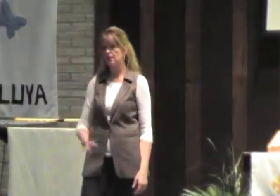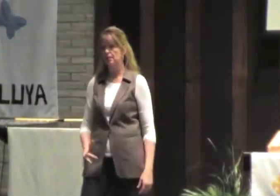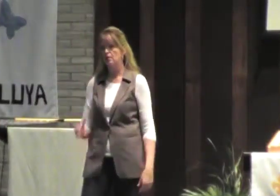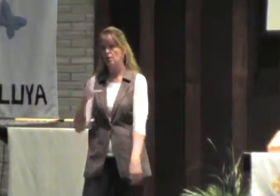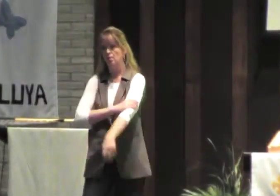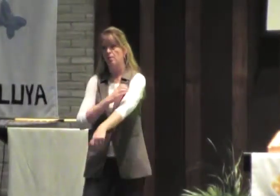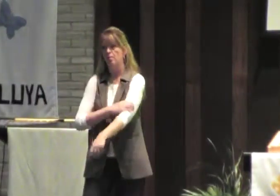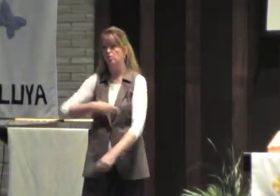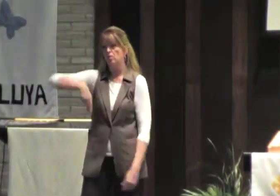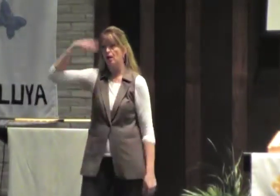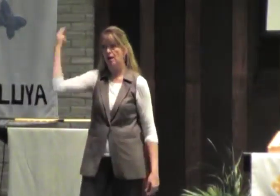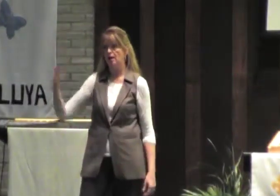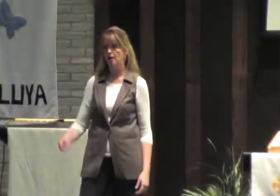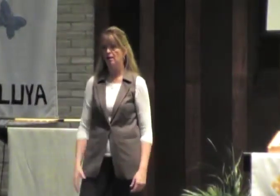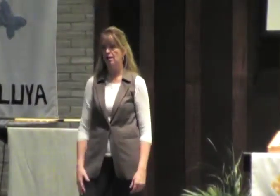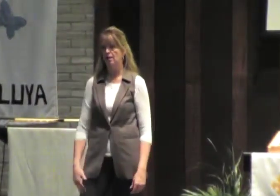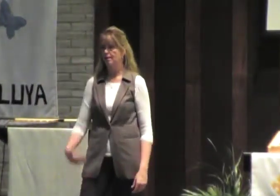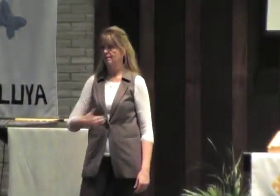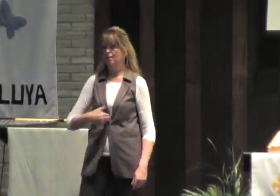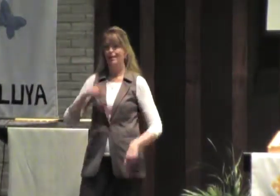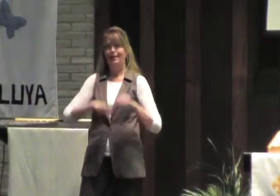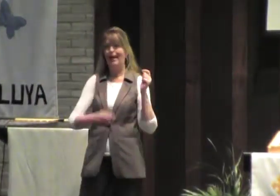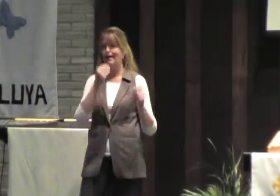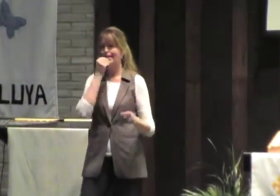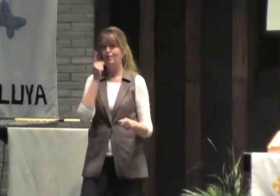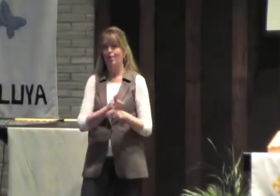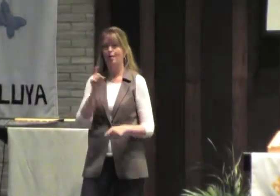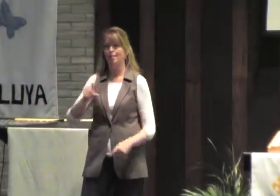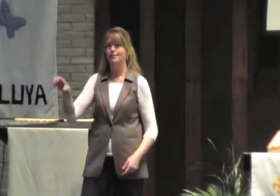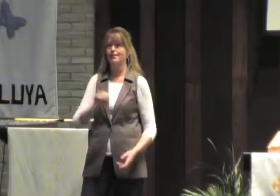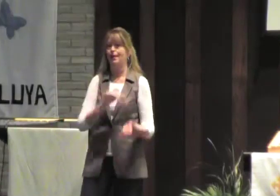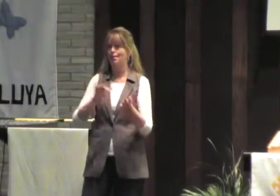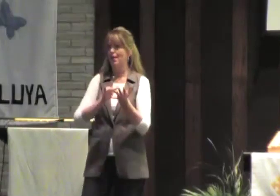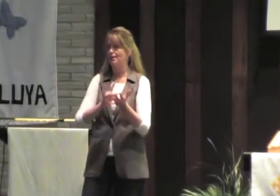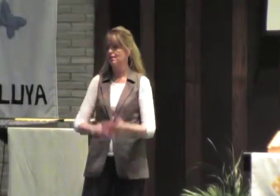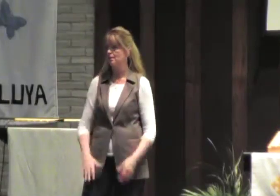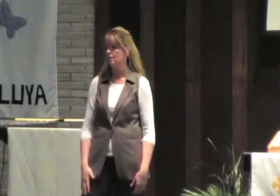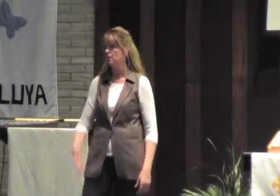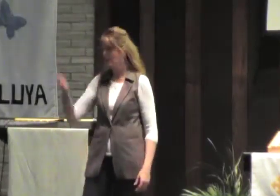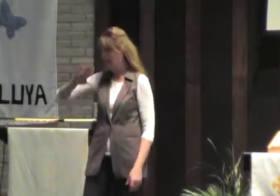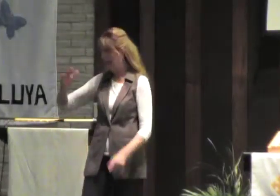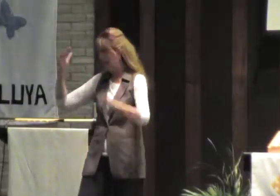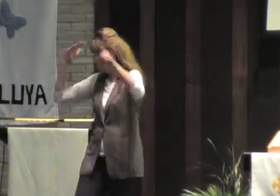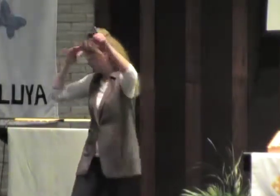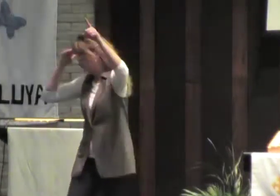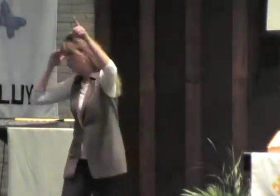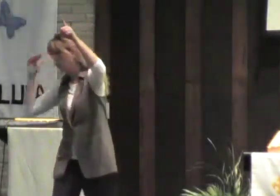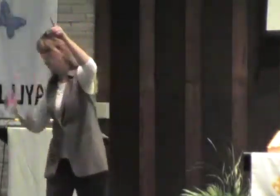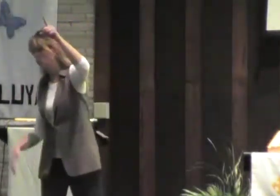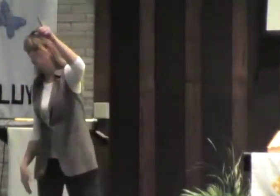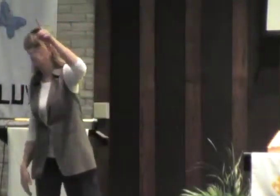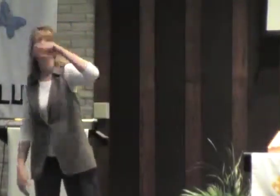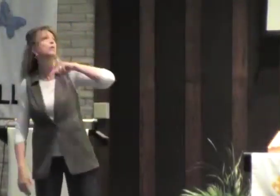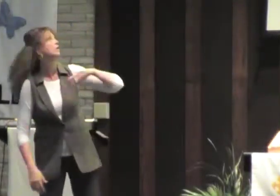make you sick. Blood pressure would be high. Your stomach, you couldn't eat right because you have to take medicine. God knew that.